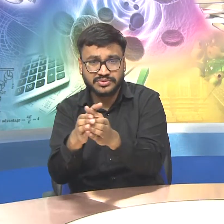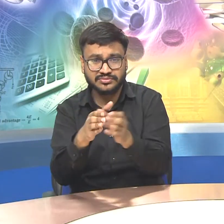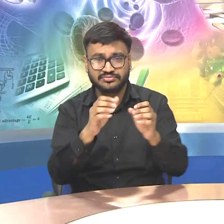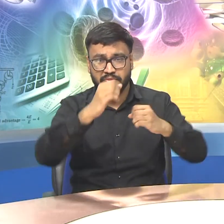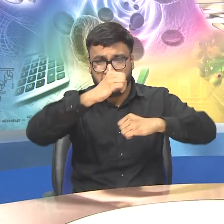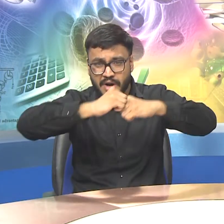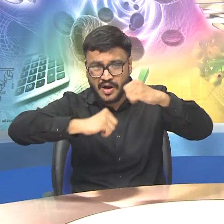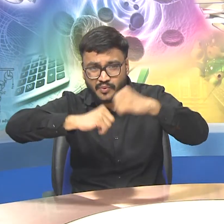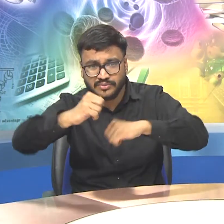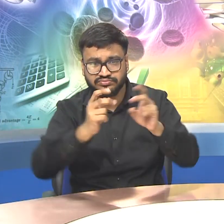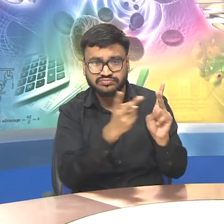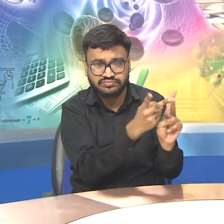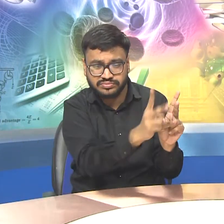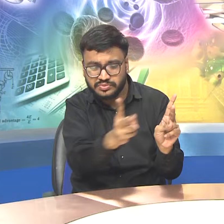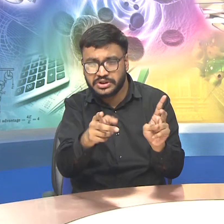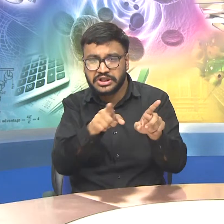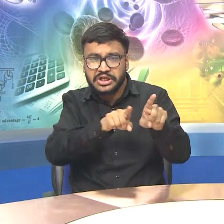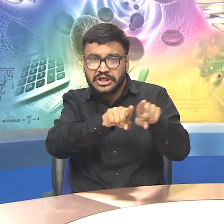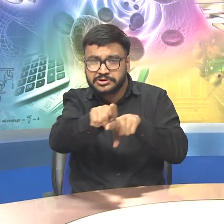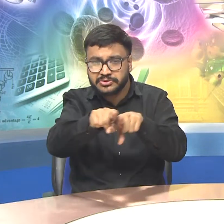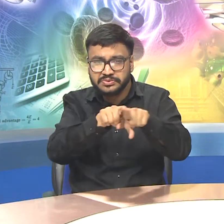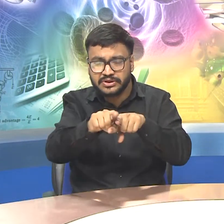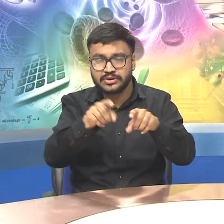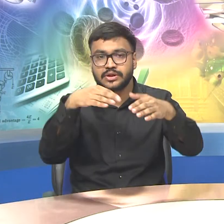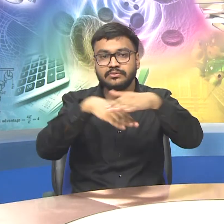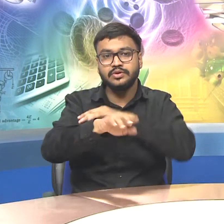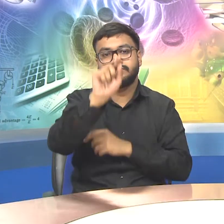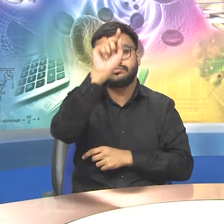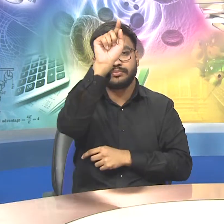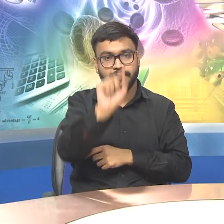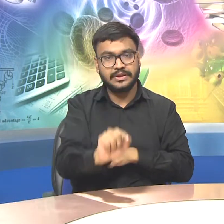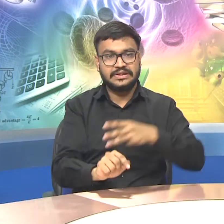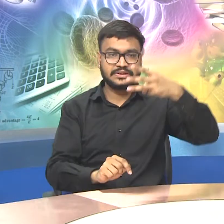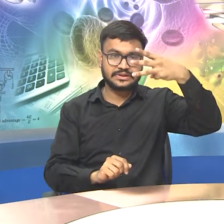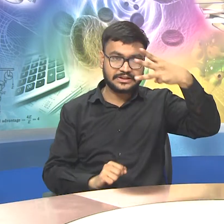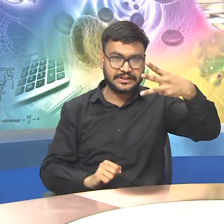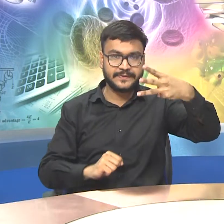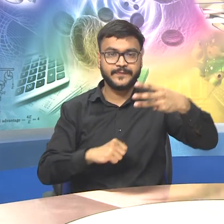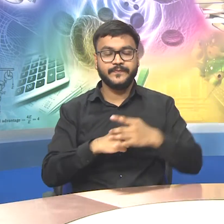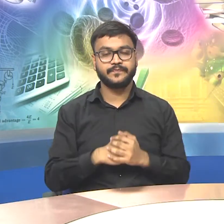Firstly, we will look at the three examples of the ISL word level structures.